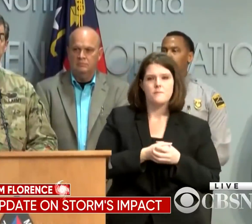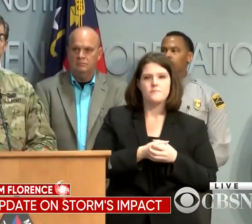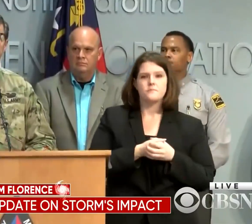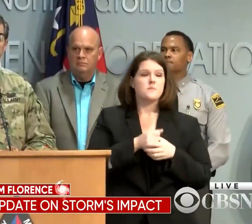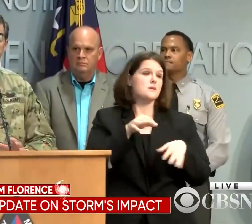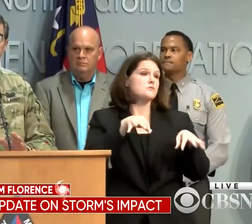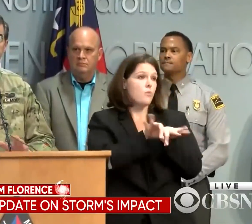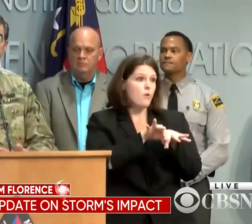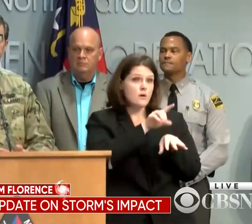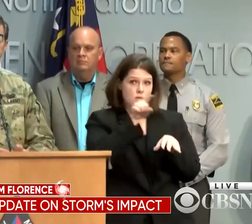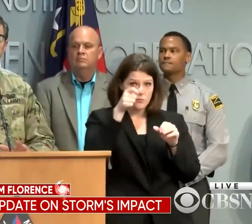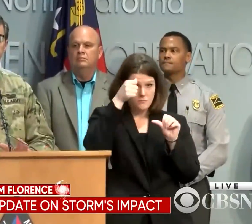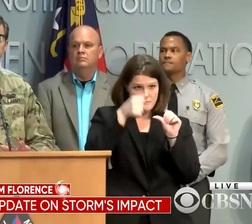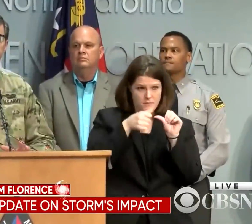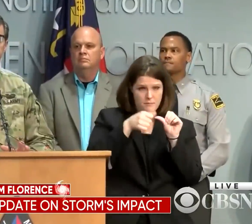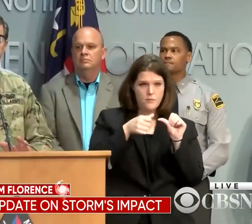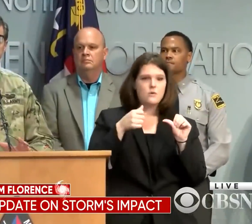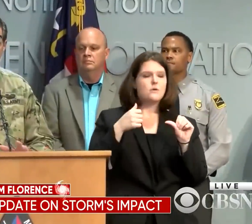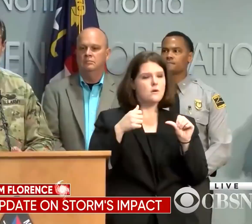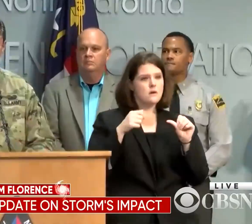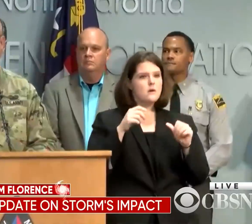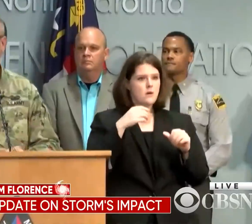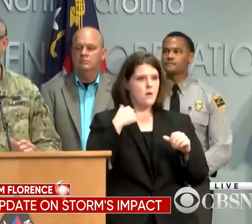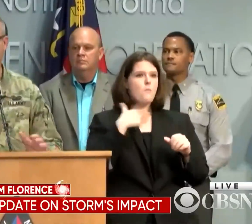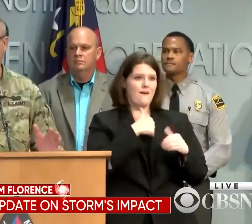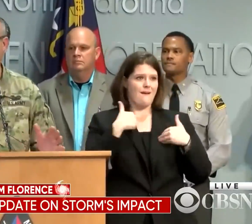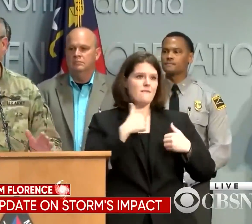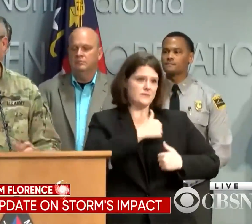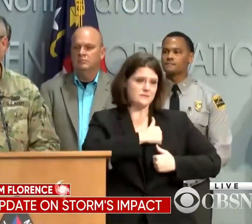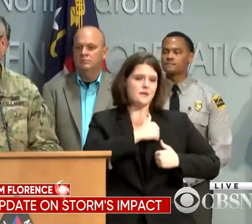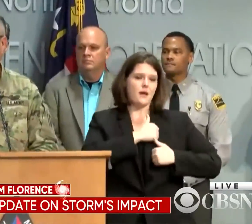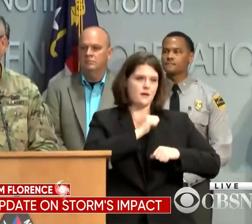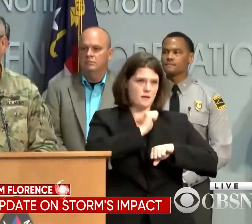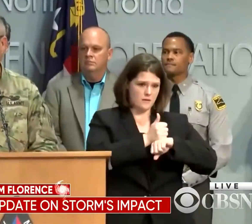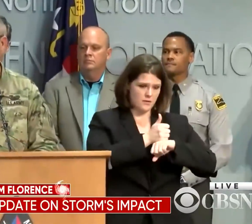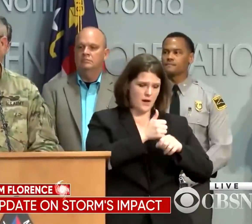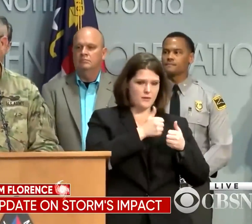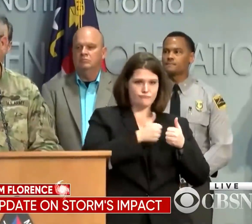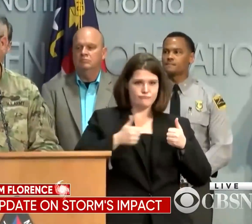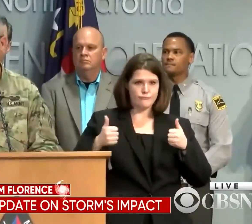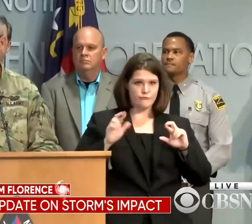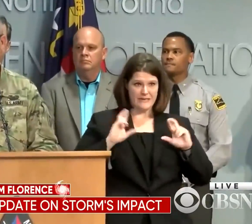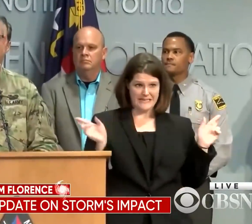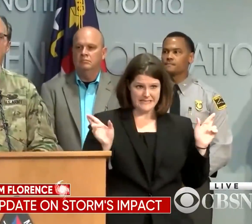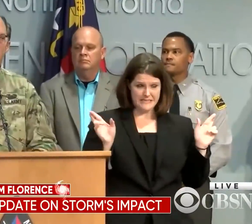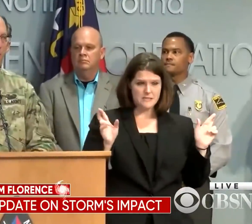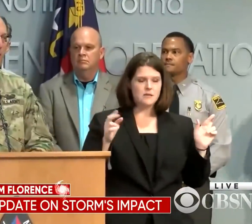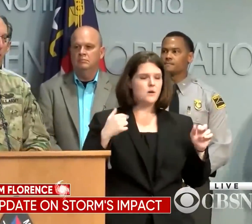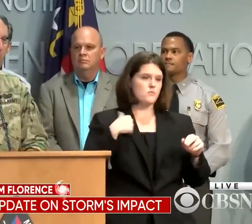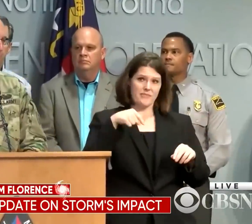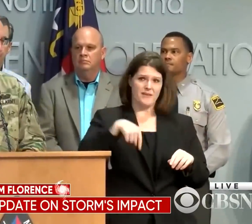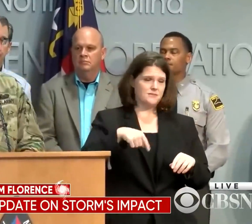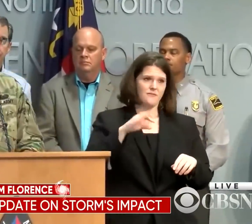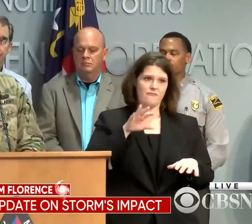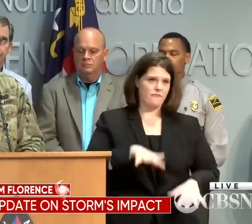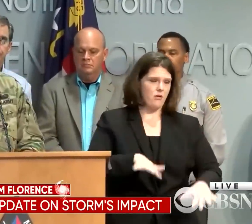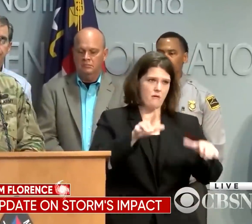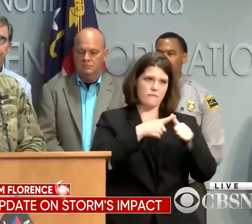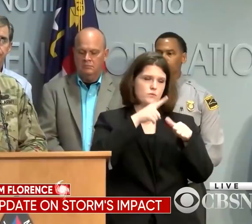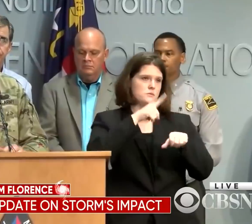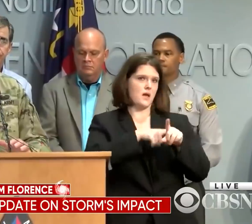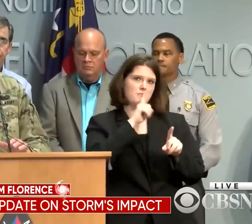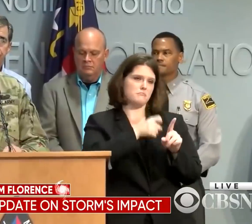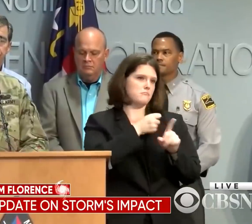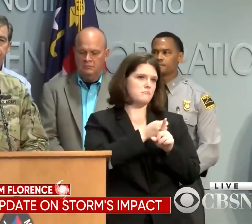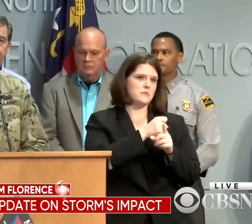It's important to note that while we have folks already pre-positioned and ready to respond all across the state, and we're talking about this historic flooding and impacts to